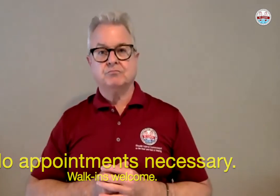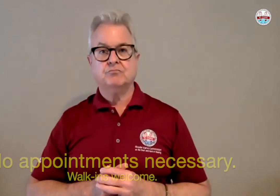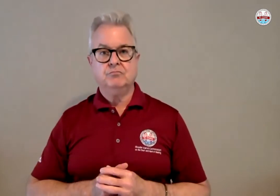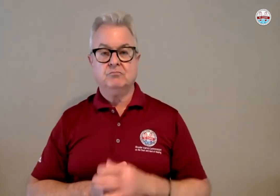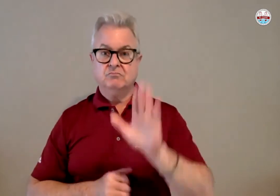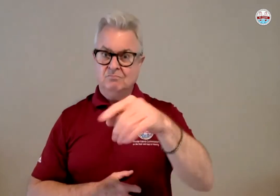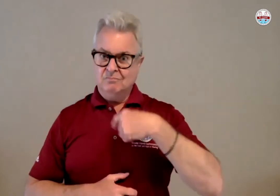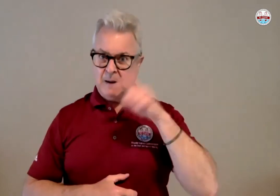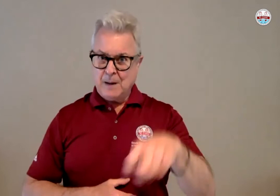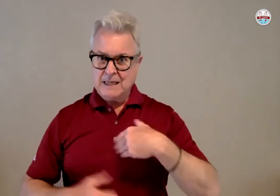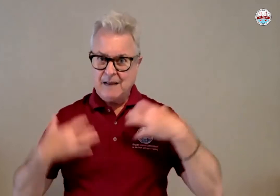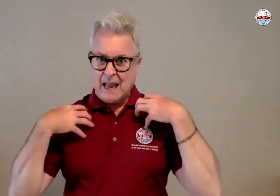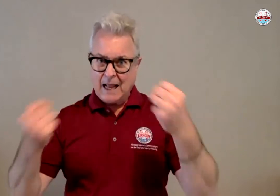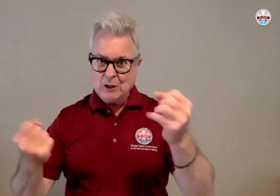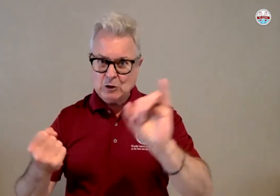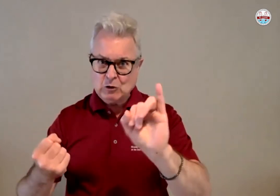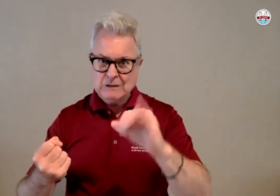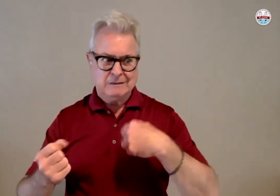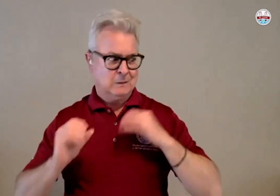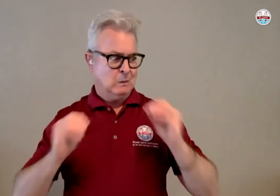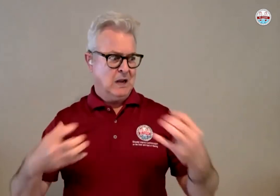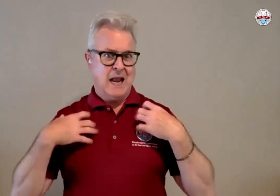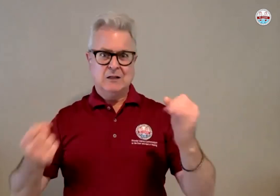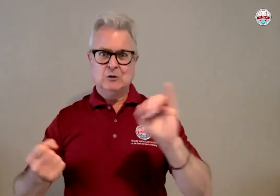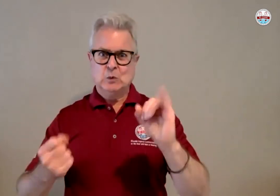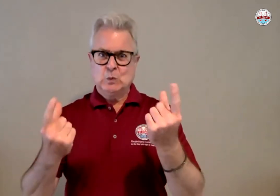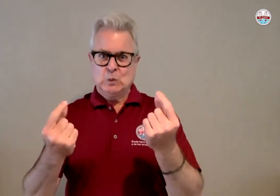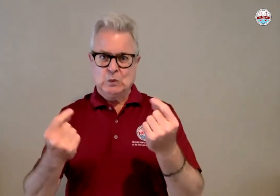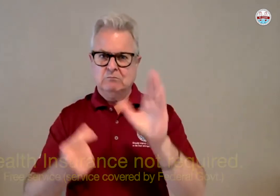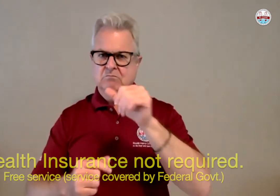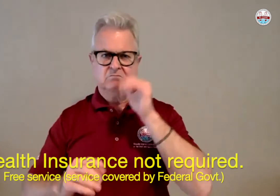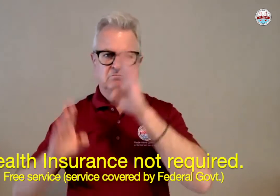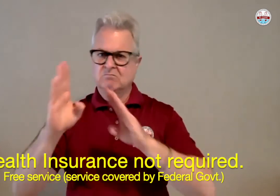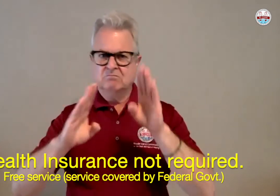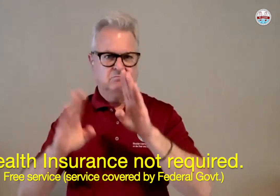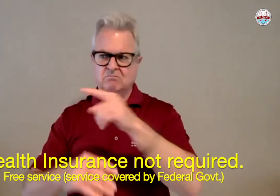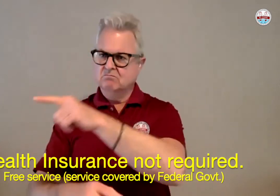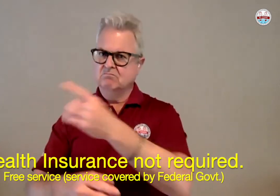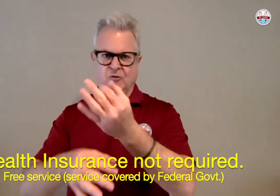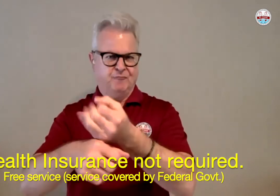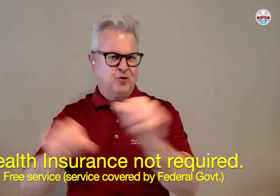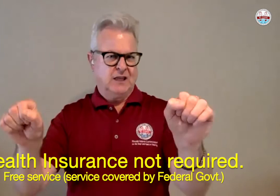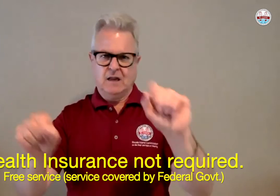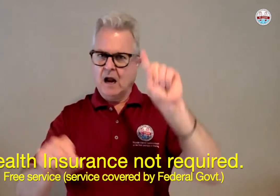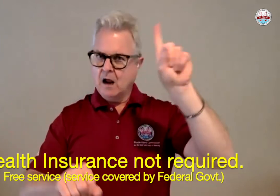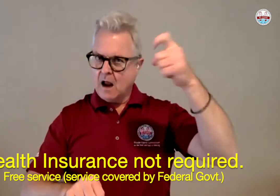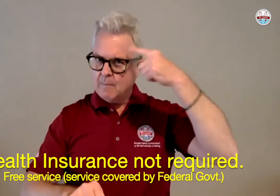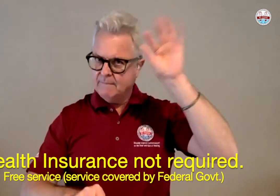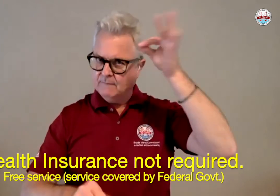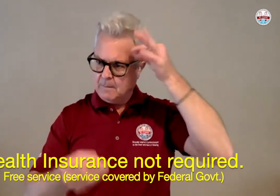and they'll treat you. Now you may be asking, do I need health insurance? If I don't have health insurance, what do I do? Don't worry, this